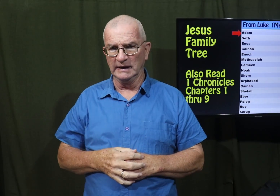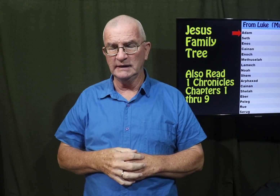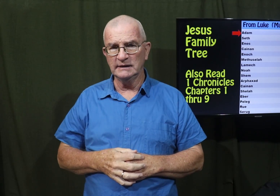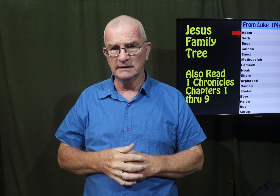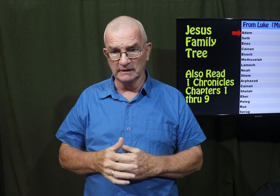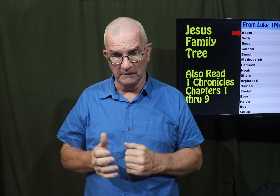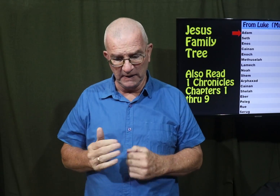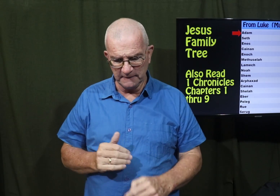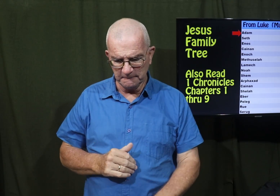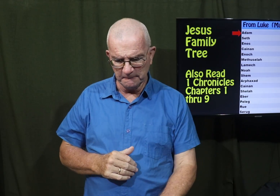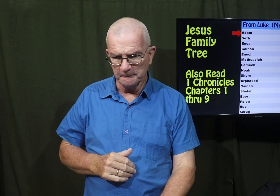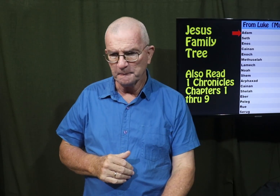All right.